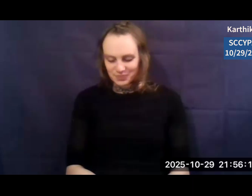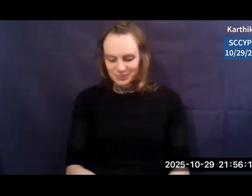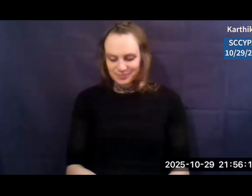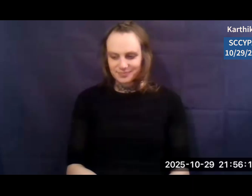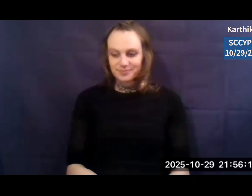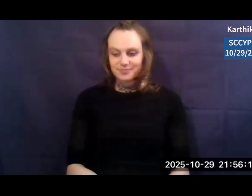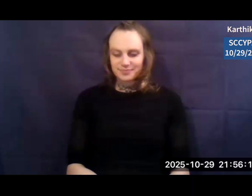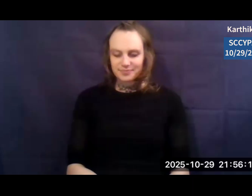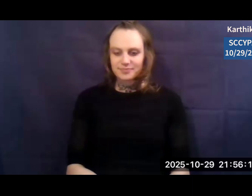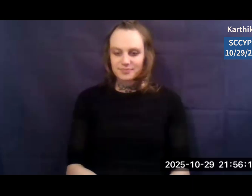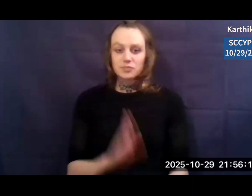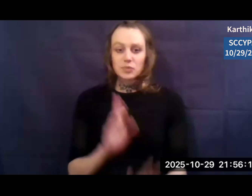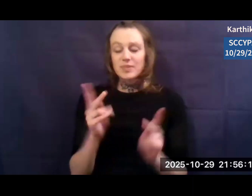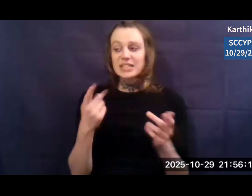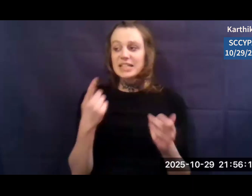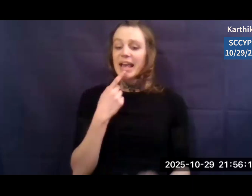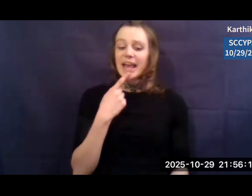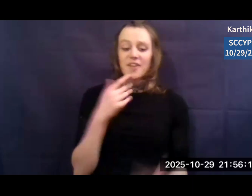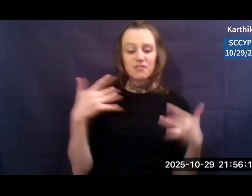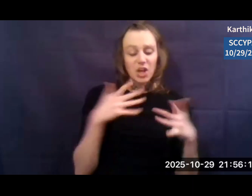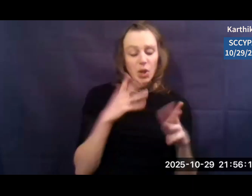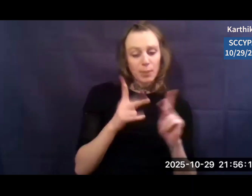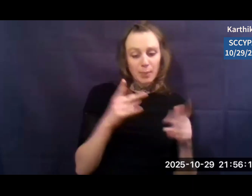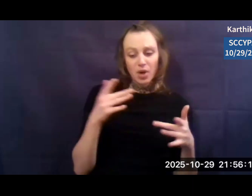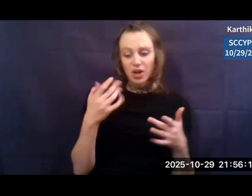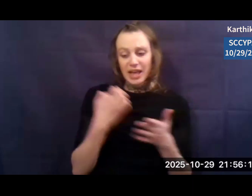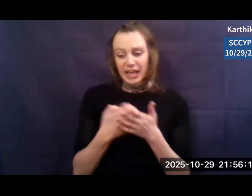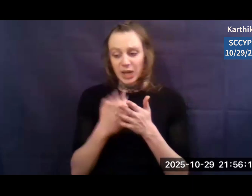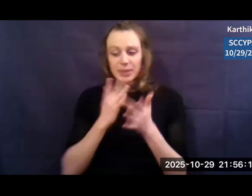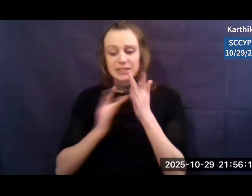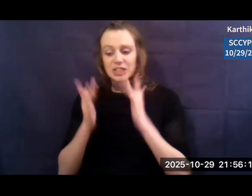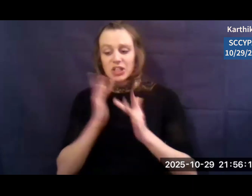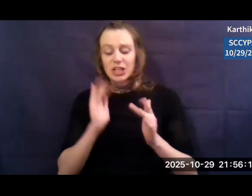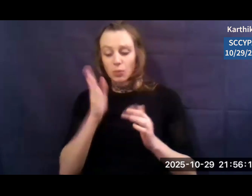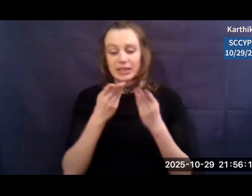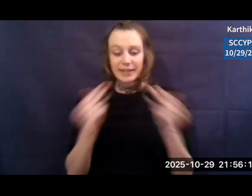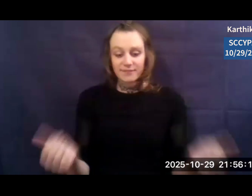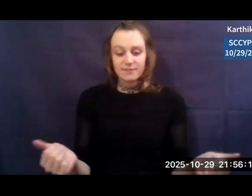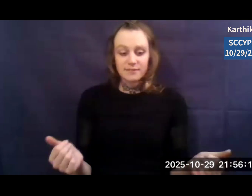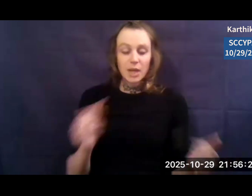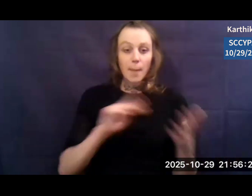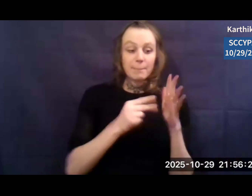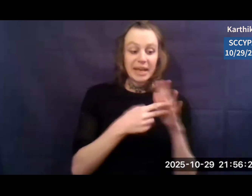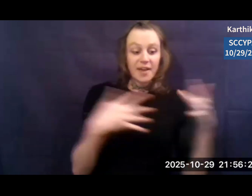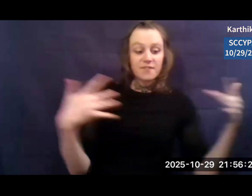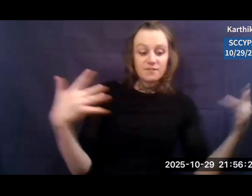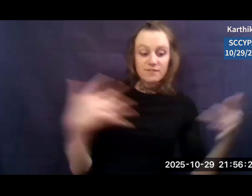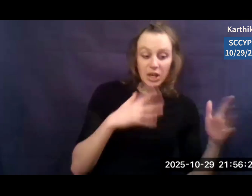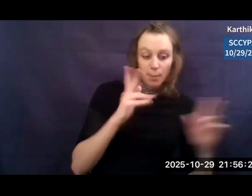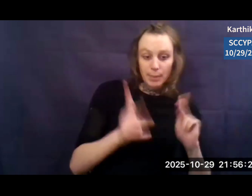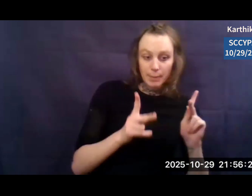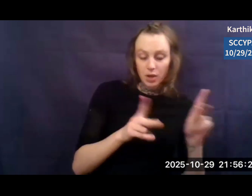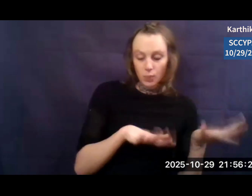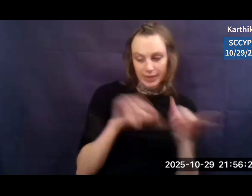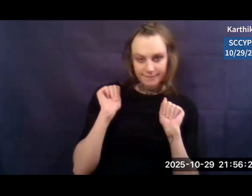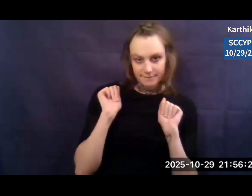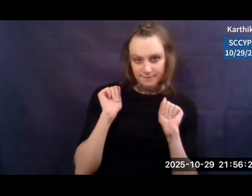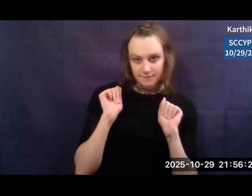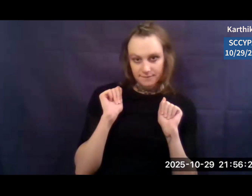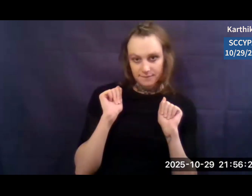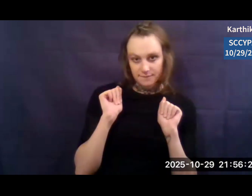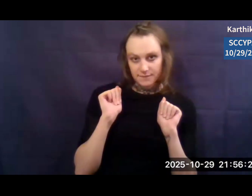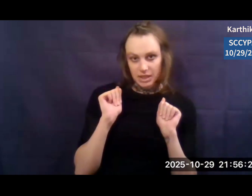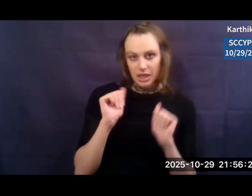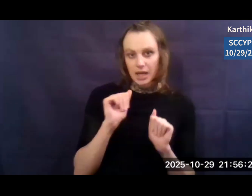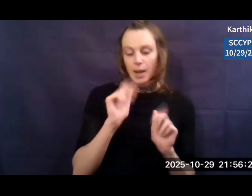of people and economic insecurity will leave us. They mean fear of the people will leave you, not necessarily that people